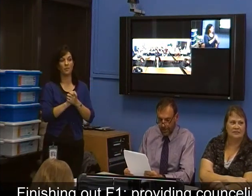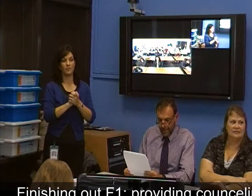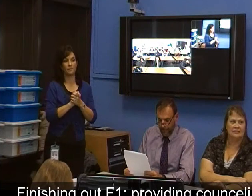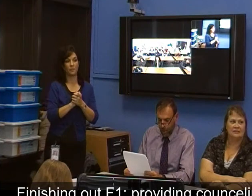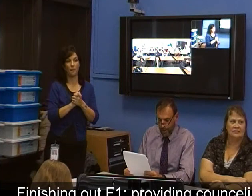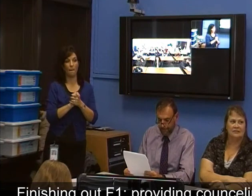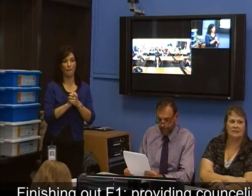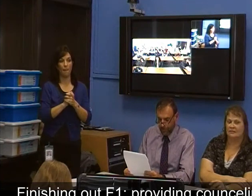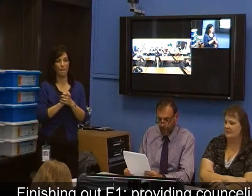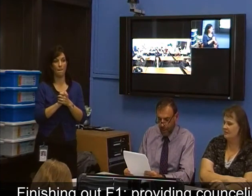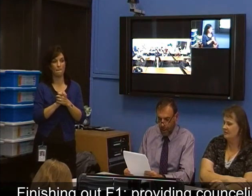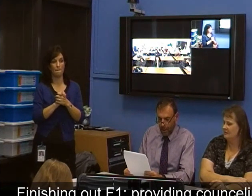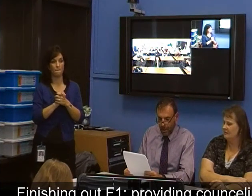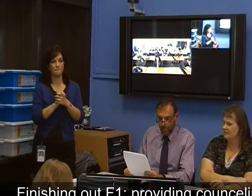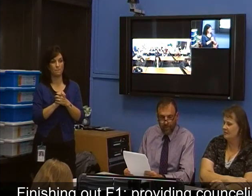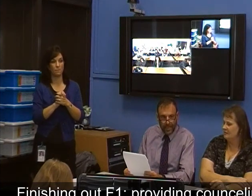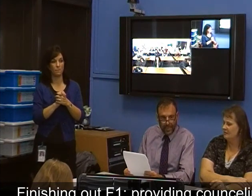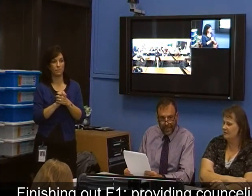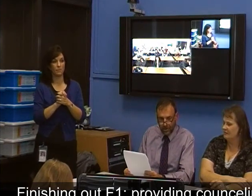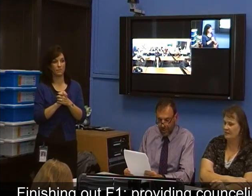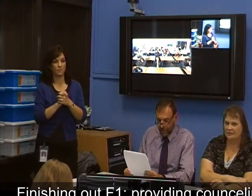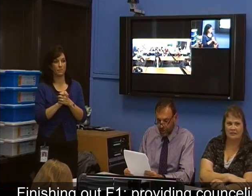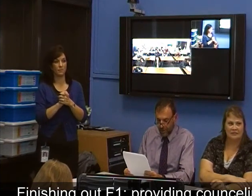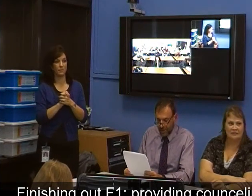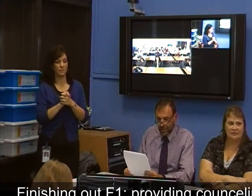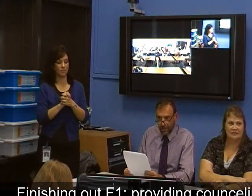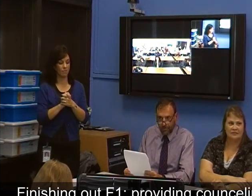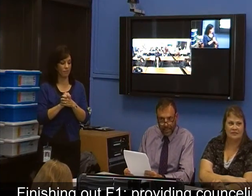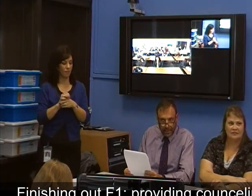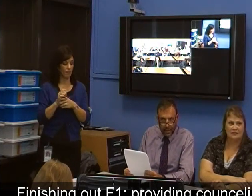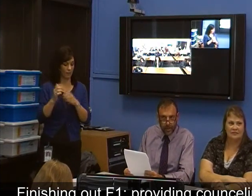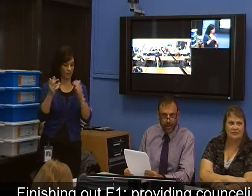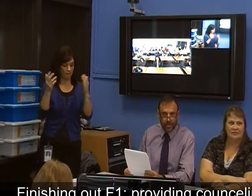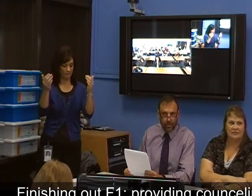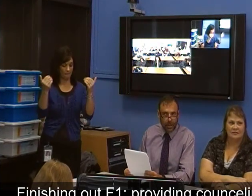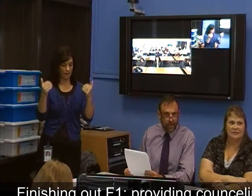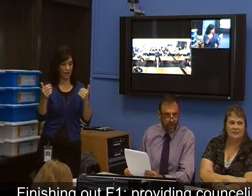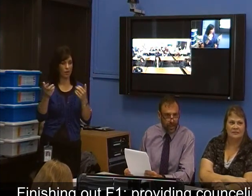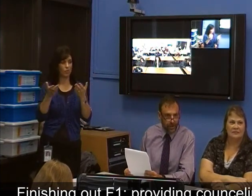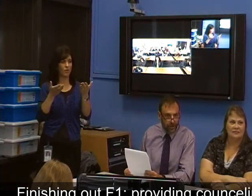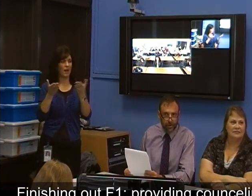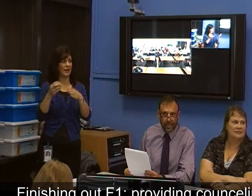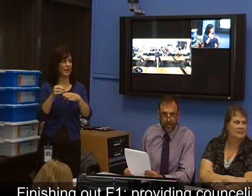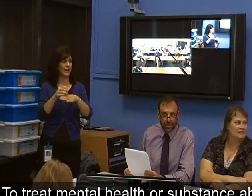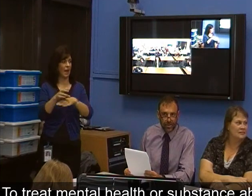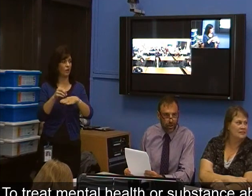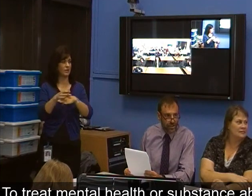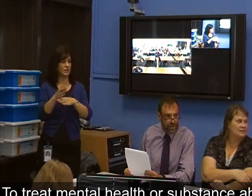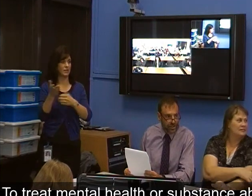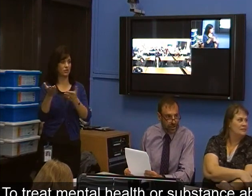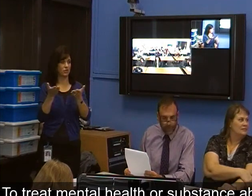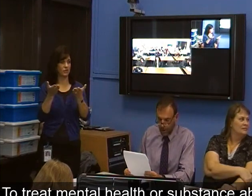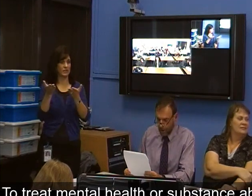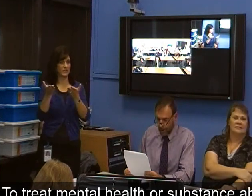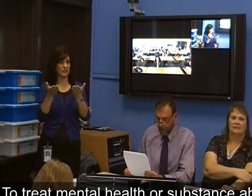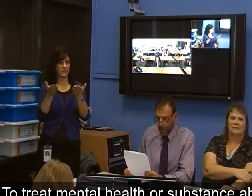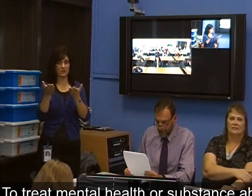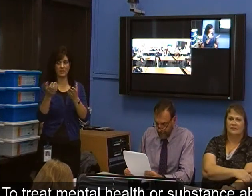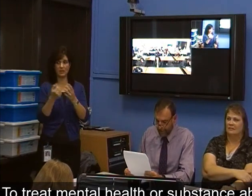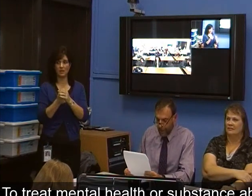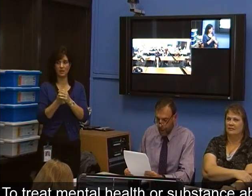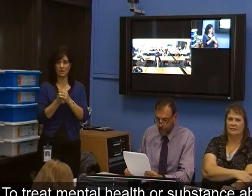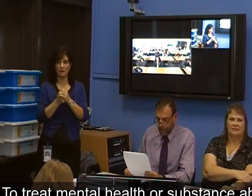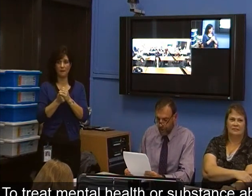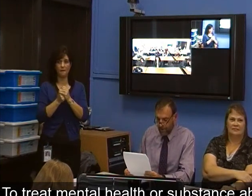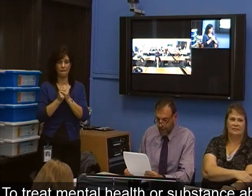Finishing out F1, providing counseling services, is there a lot of that here, counseling services? Psychology.